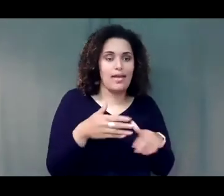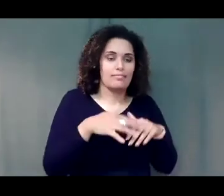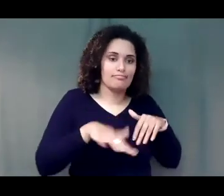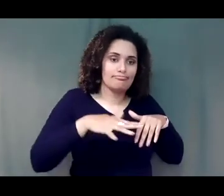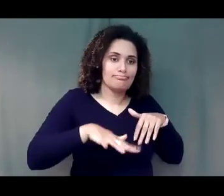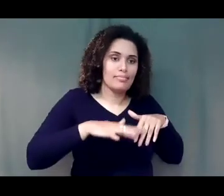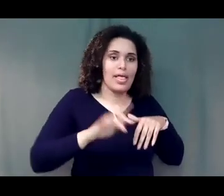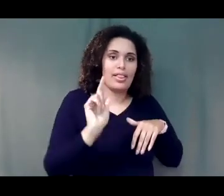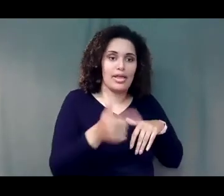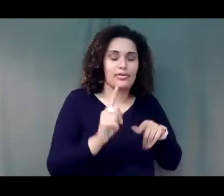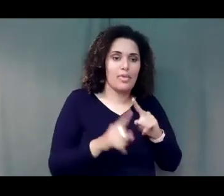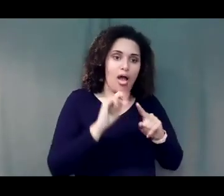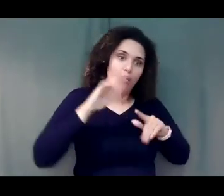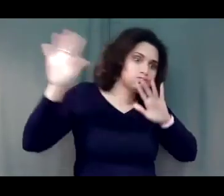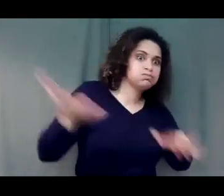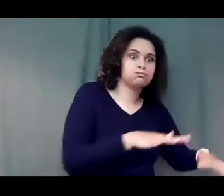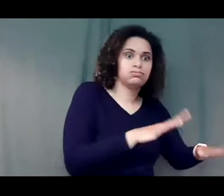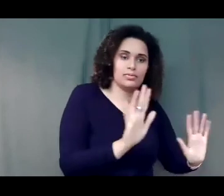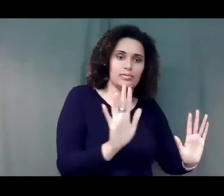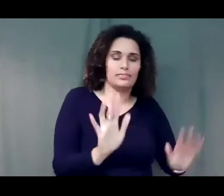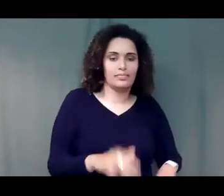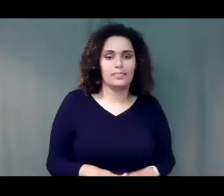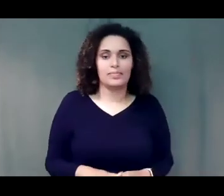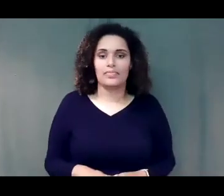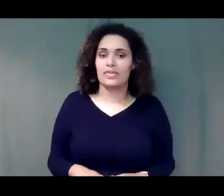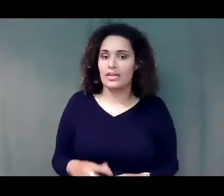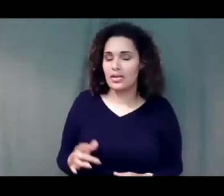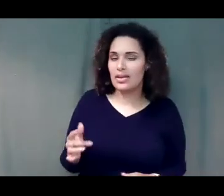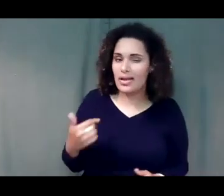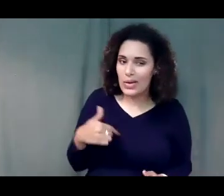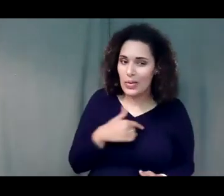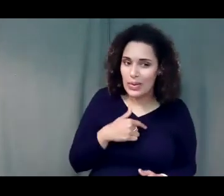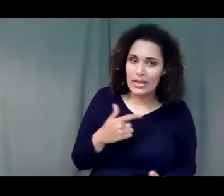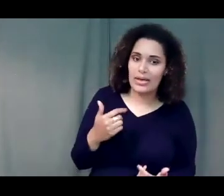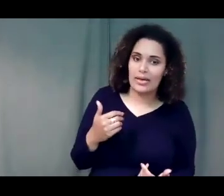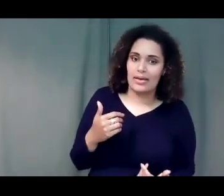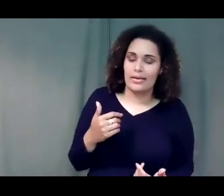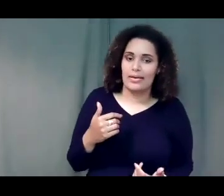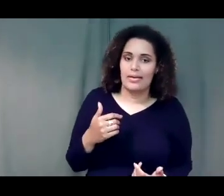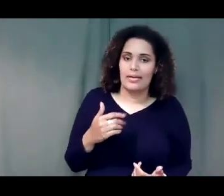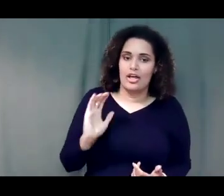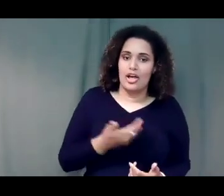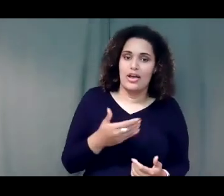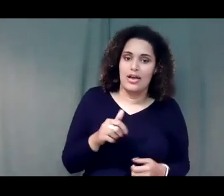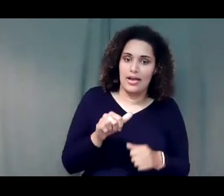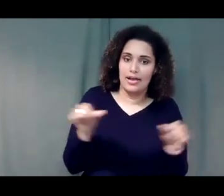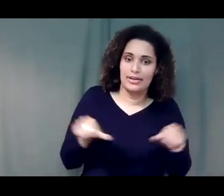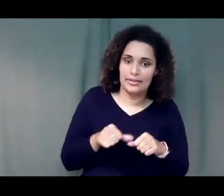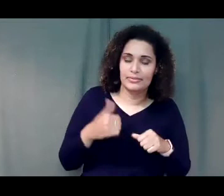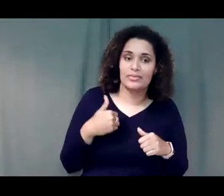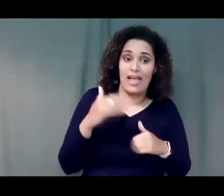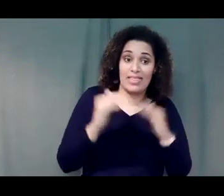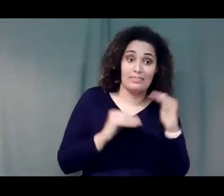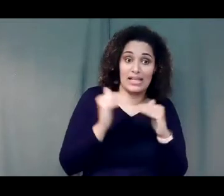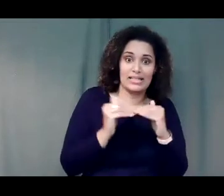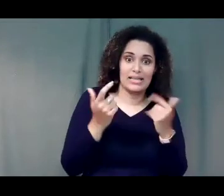don't have the big washes that you have. So. Right. Yeah. And for somewhere like we are, where we have a huge, we have this building in the midst of a